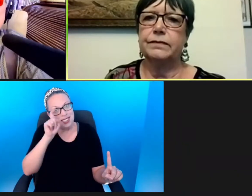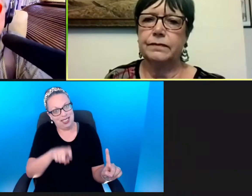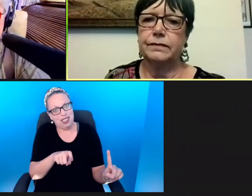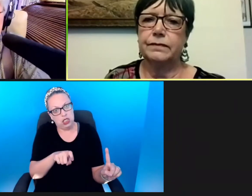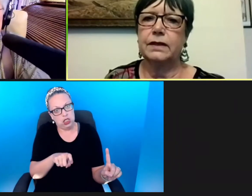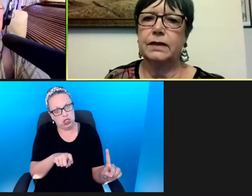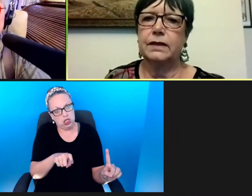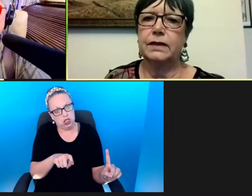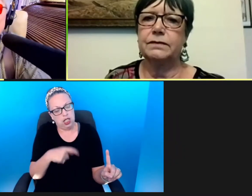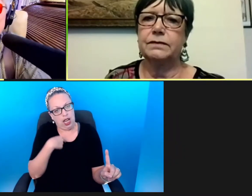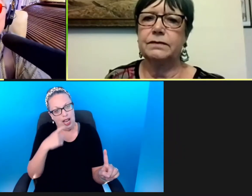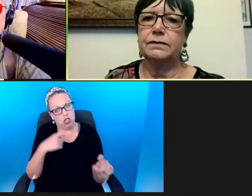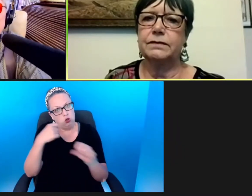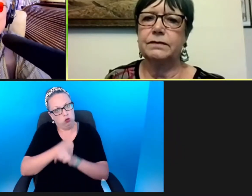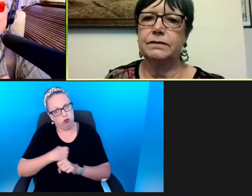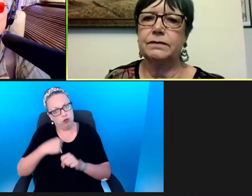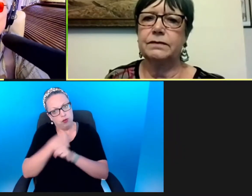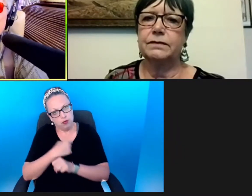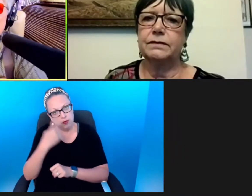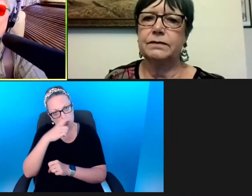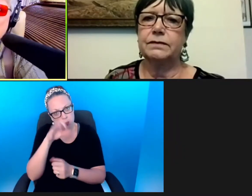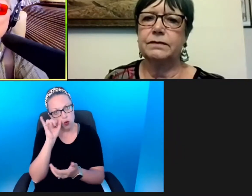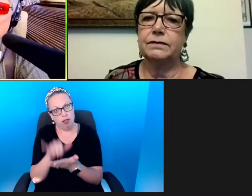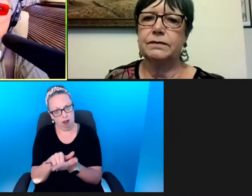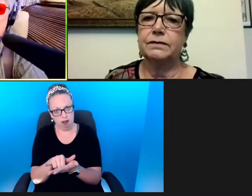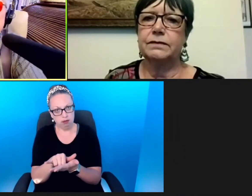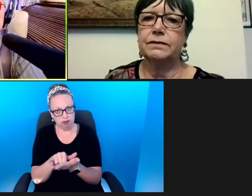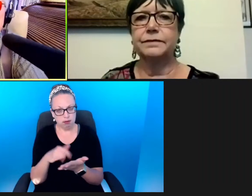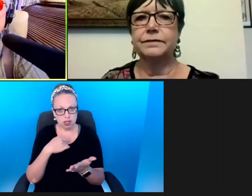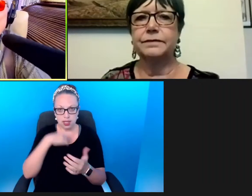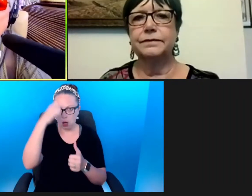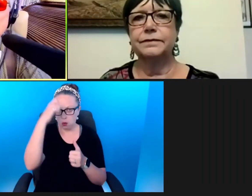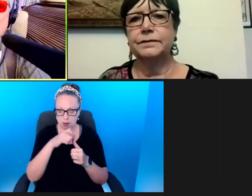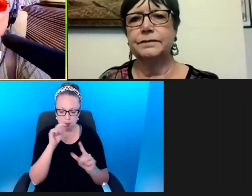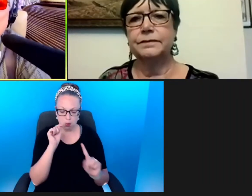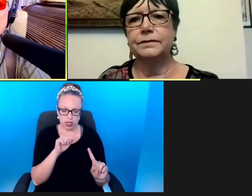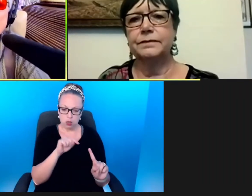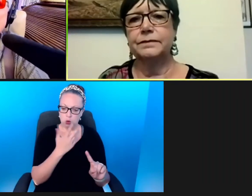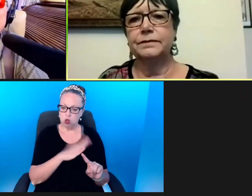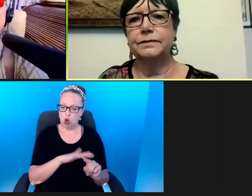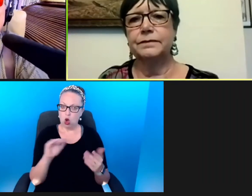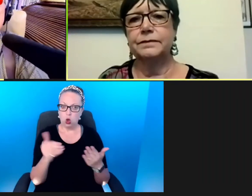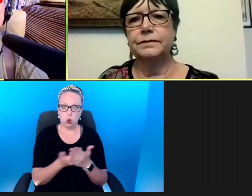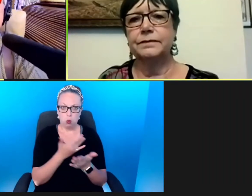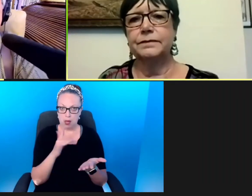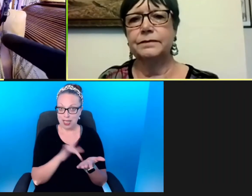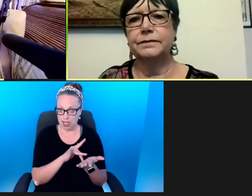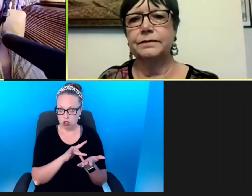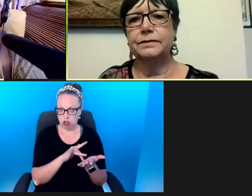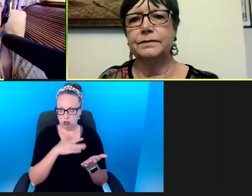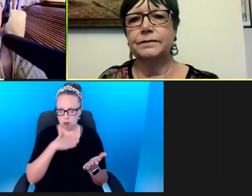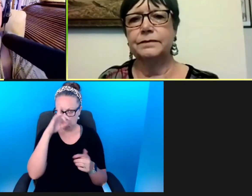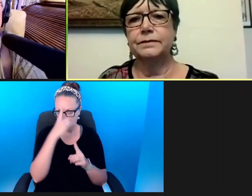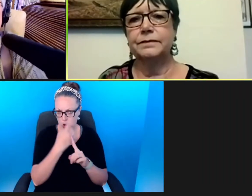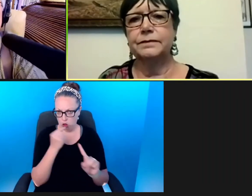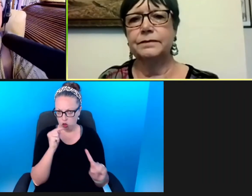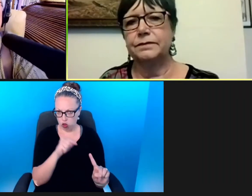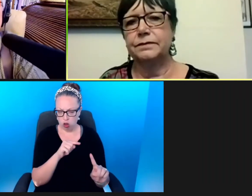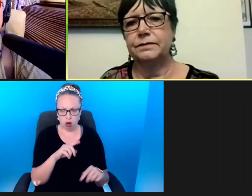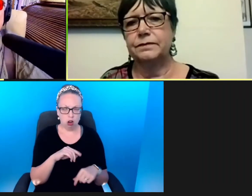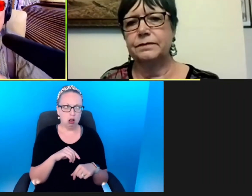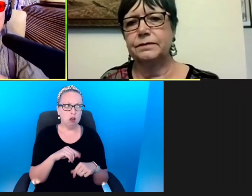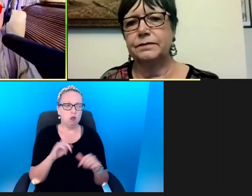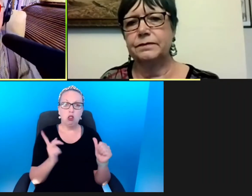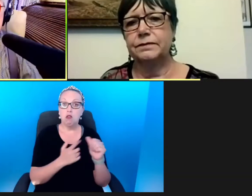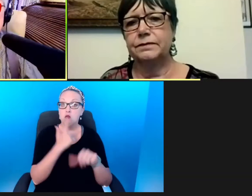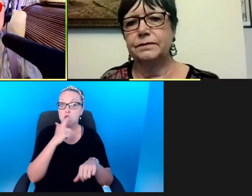a fantastic way. I remember he was on a new medication, and for the first time,